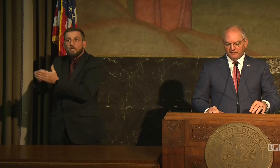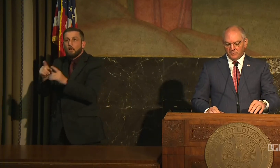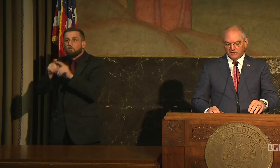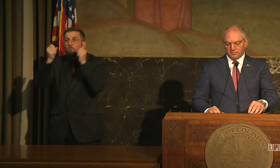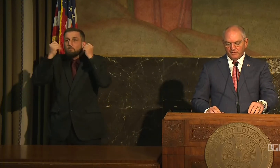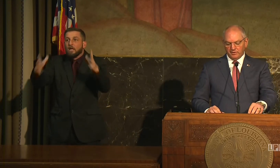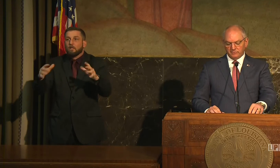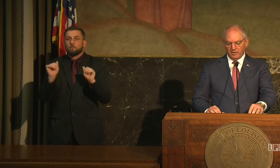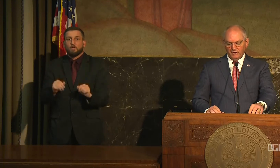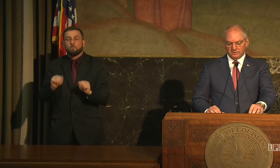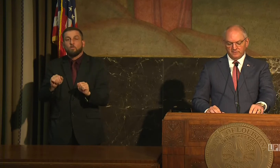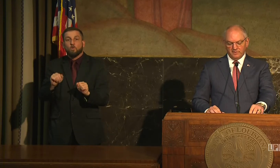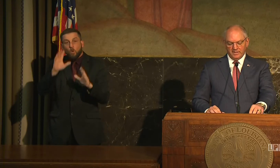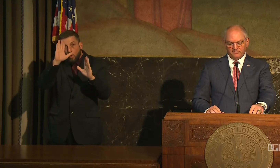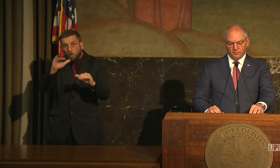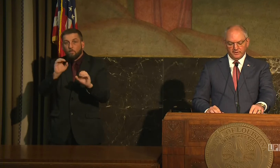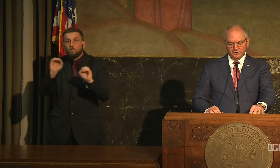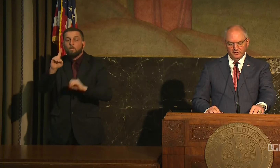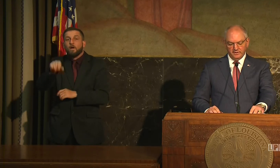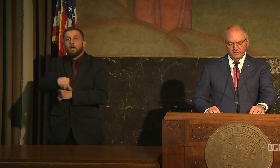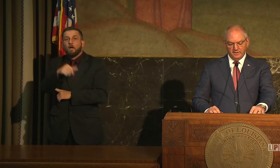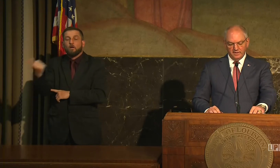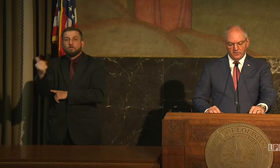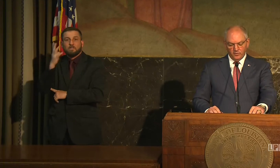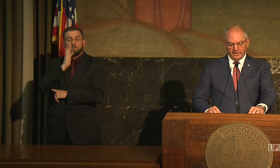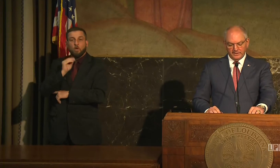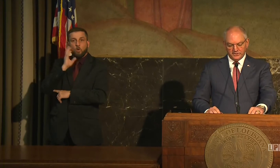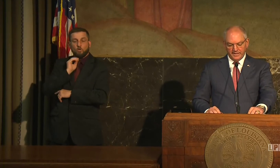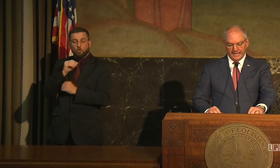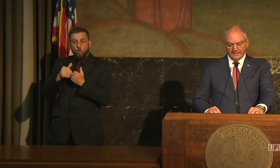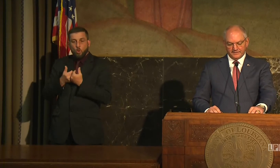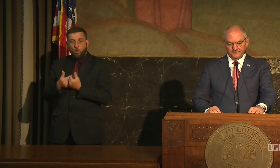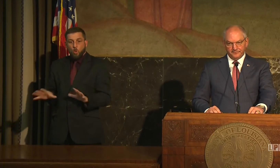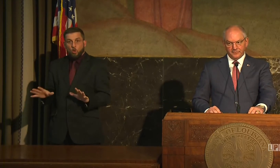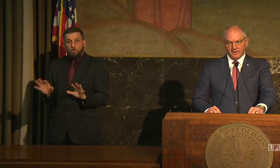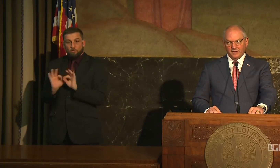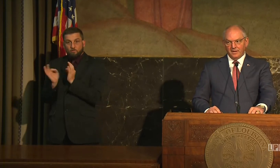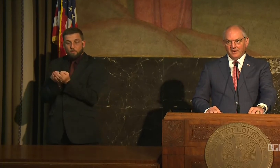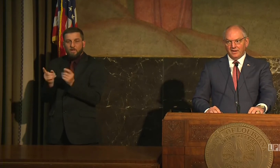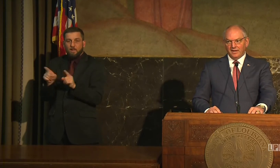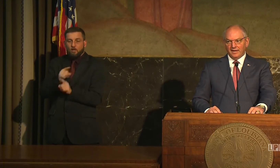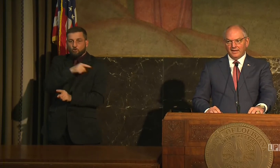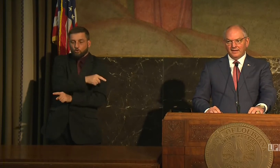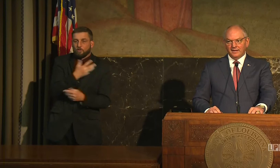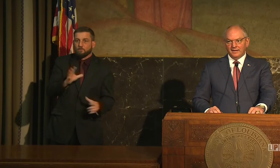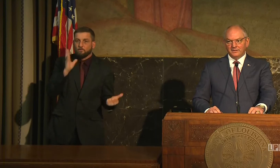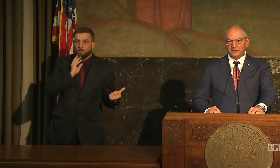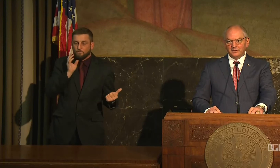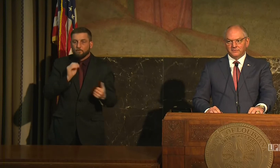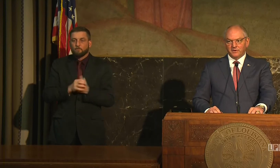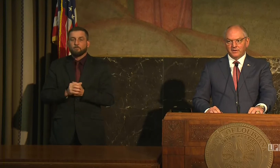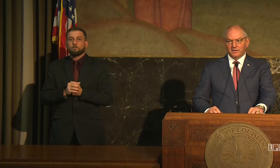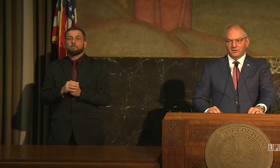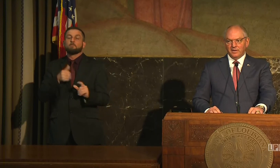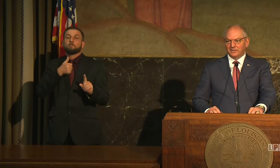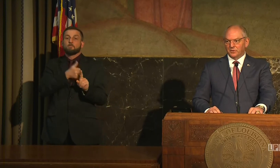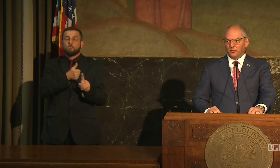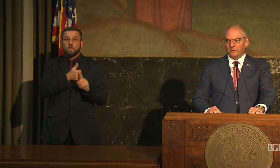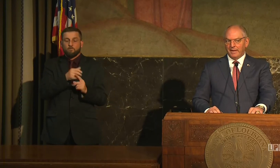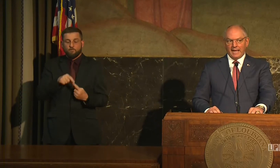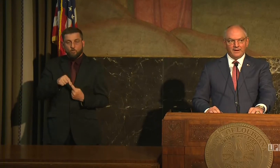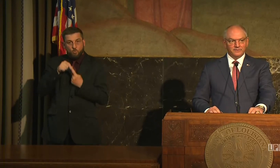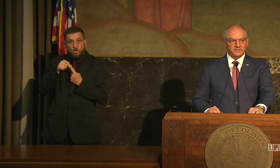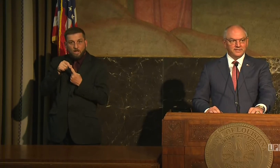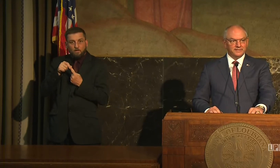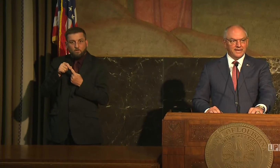don't have to experience the loss of a loved one the way that she has. And she has a very unique